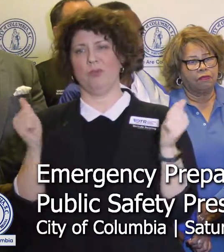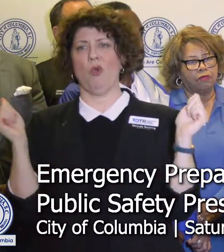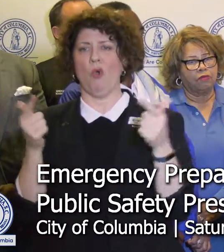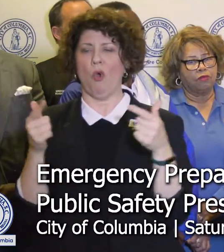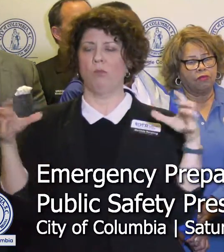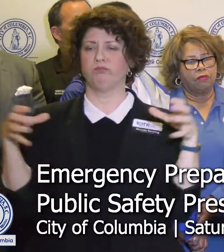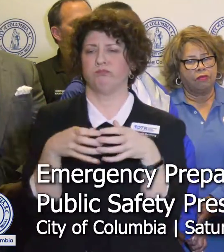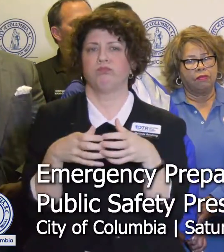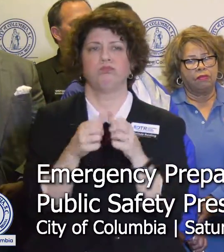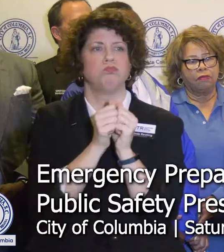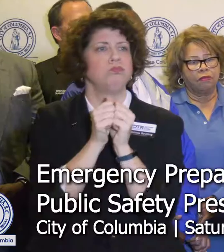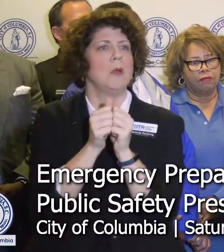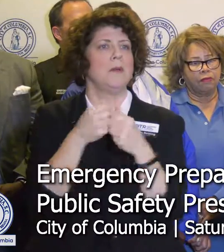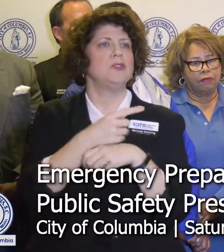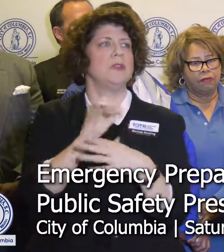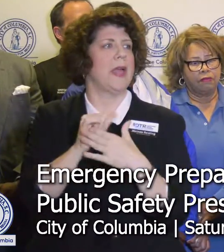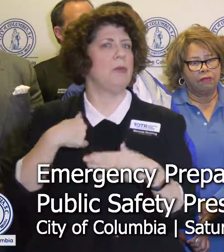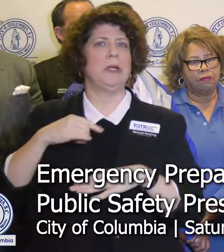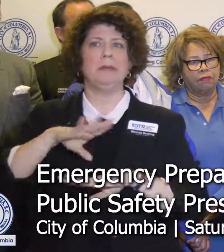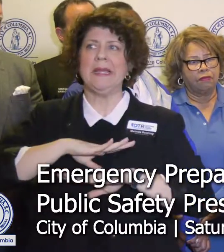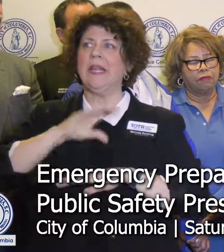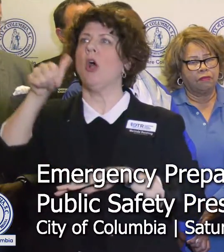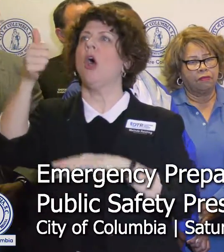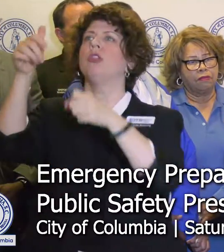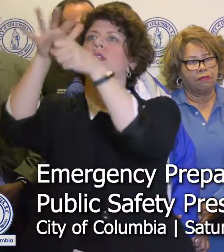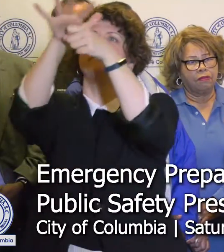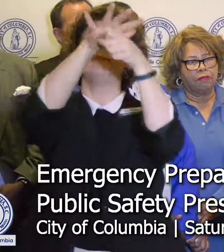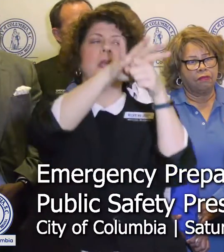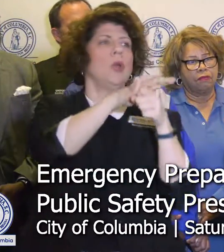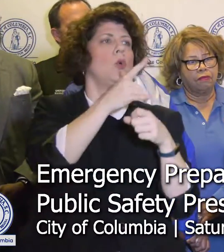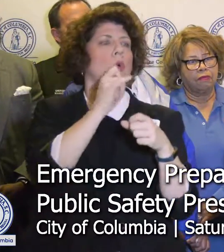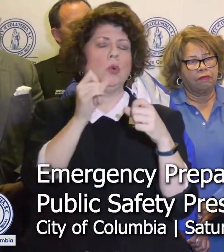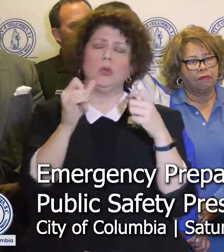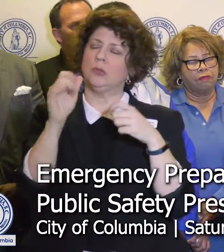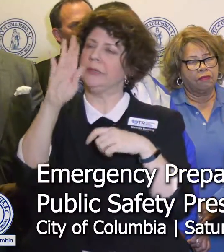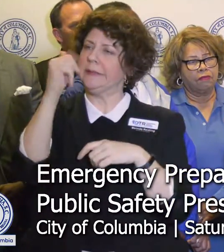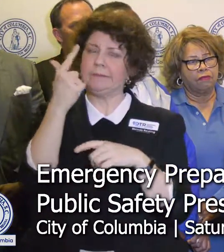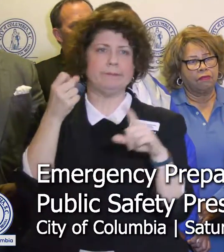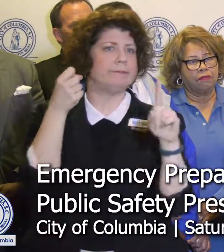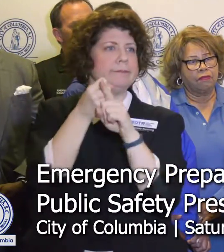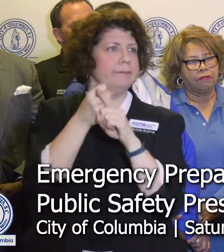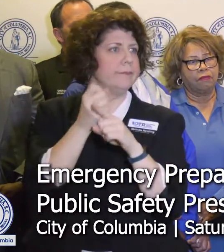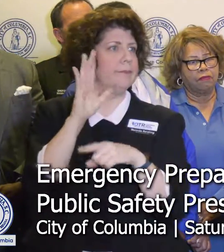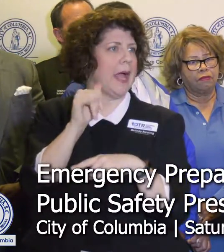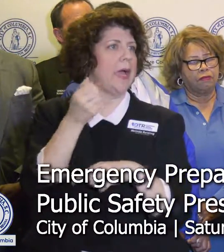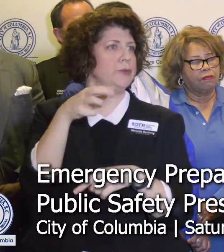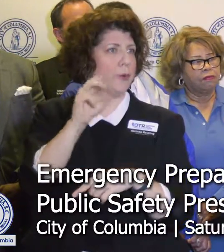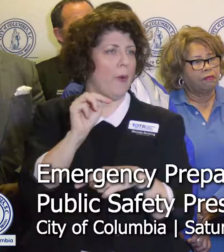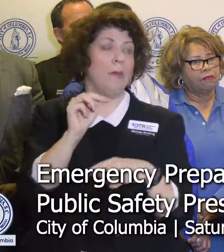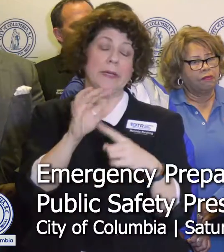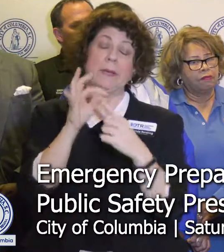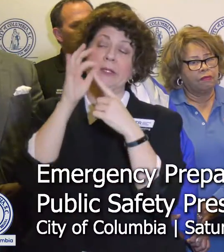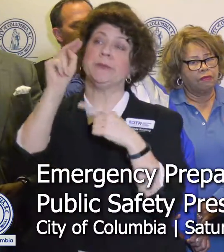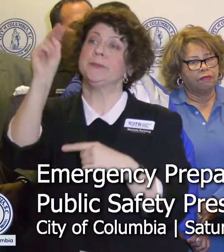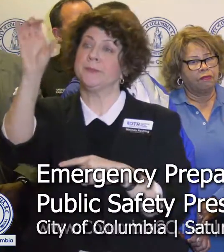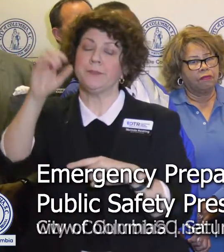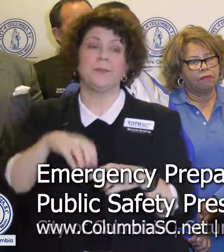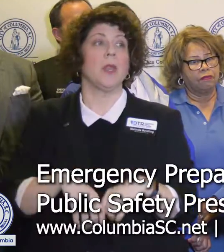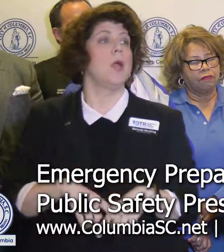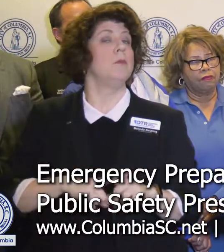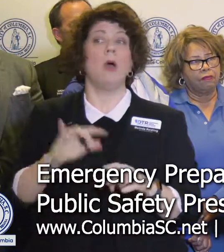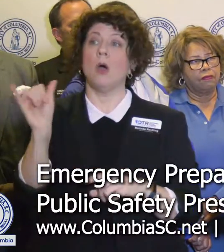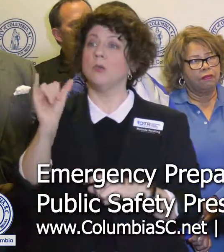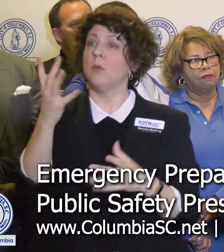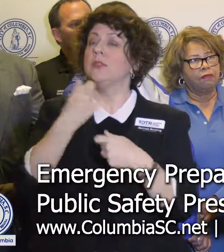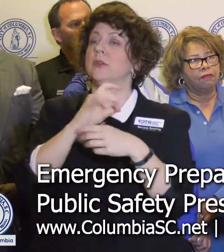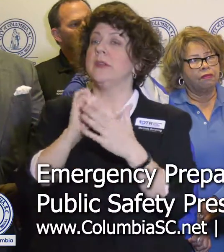we immediately meet the needs of our friends and families most affected by the storm in other parts of this state and in North Carolina. I did also want to make sure everyone